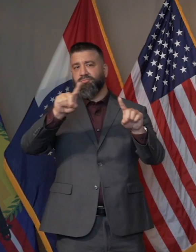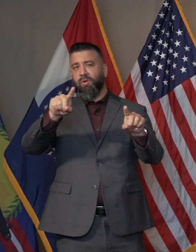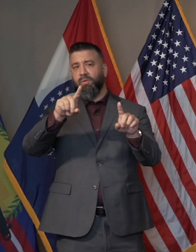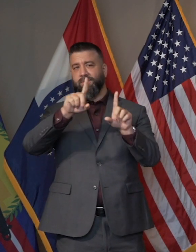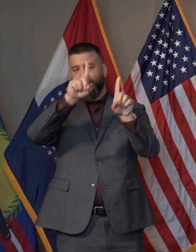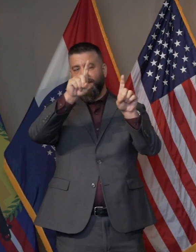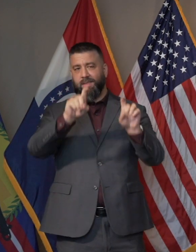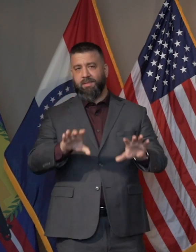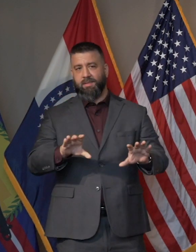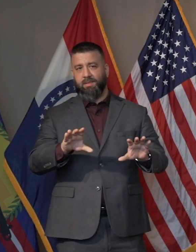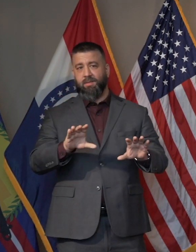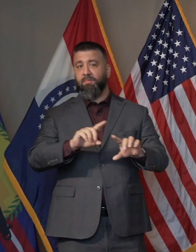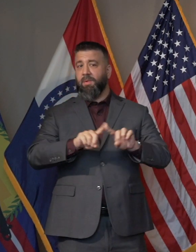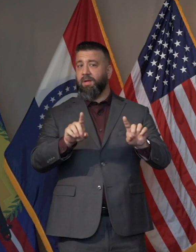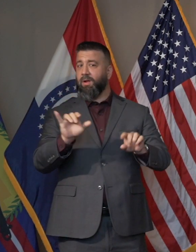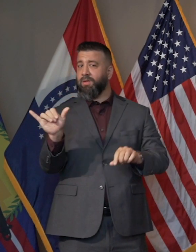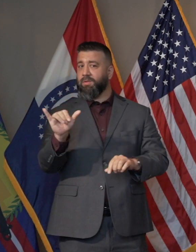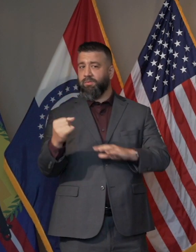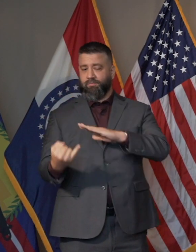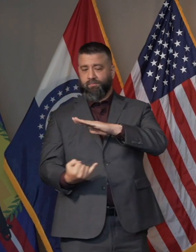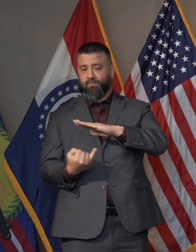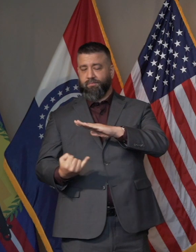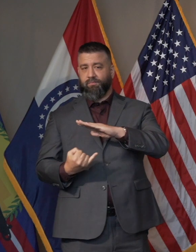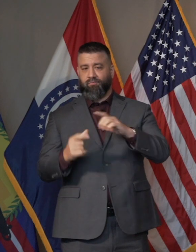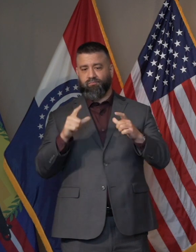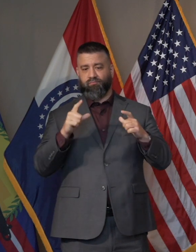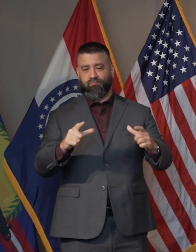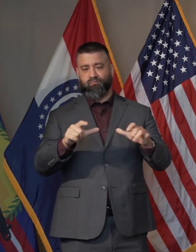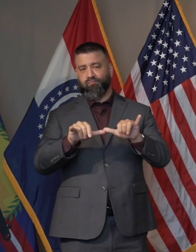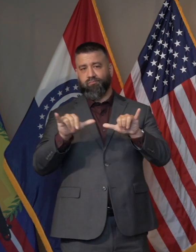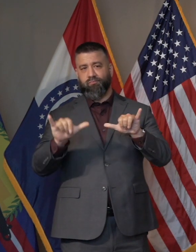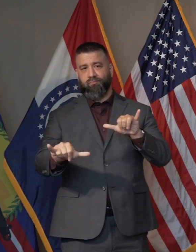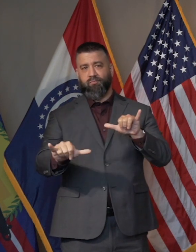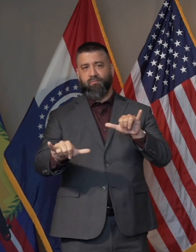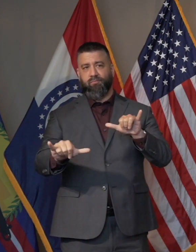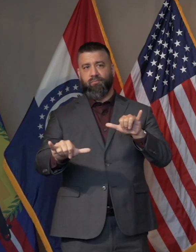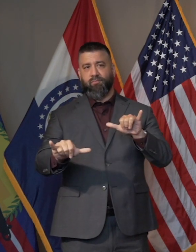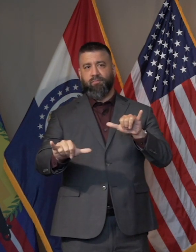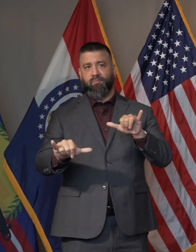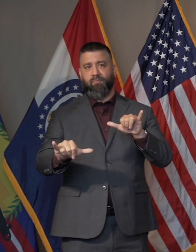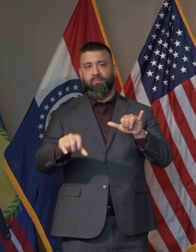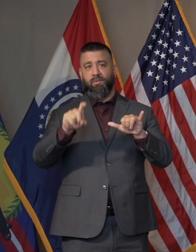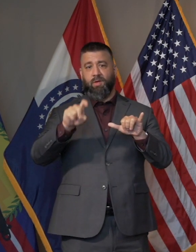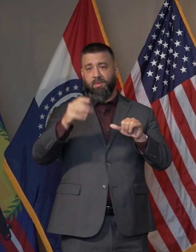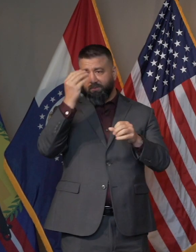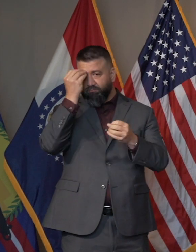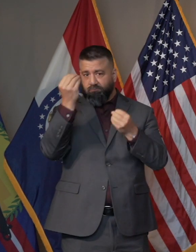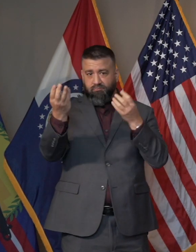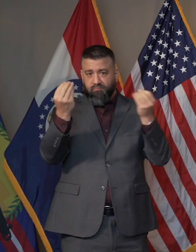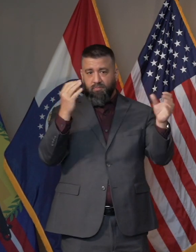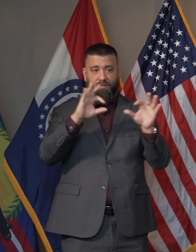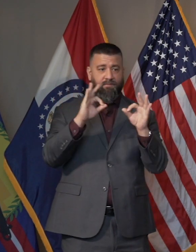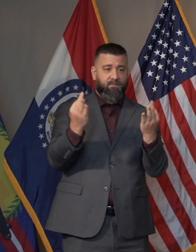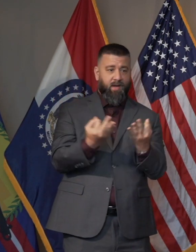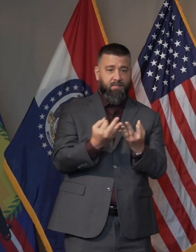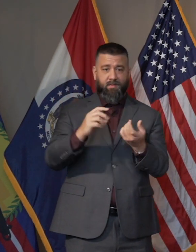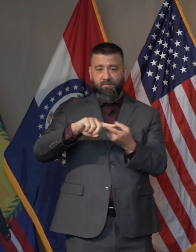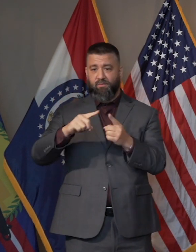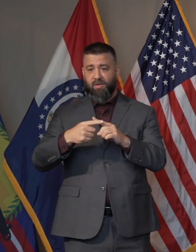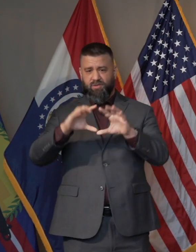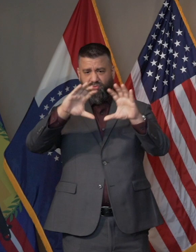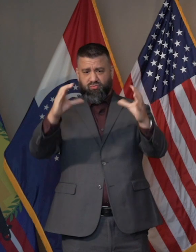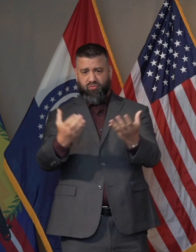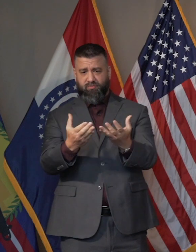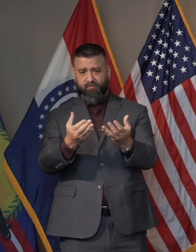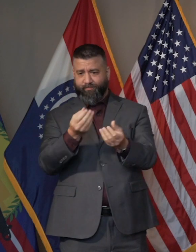also should remain quarantined. You need to take steps to notify anyone in your family or anyone in your group,